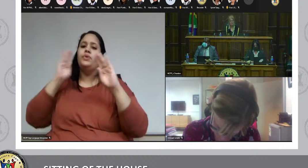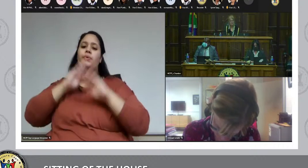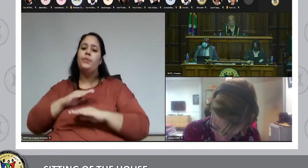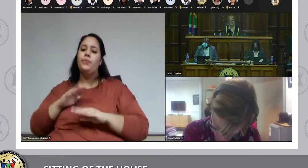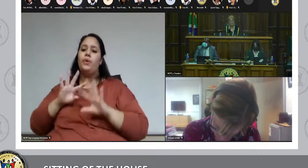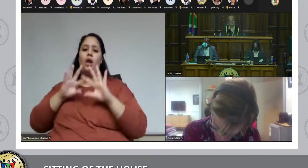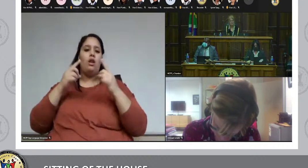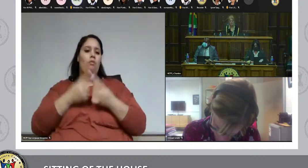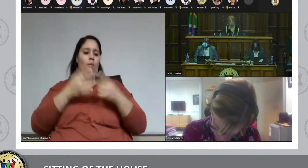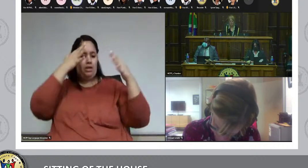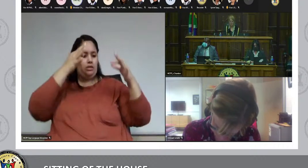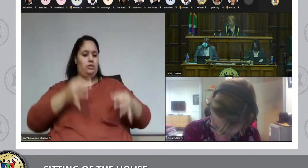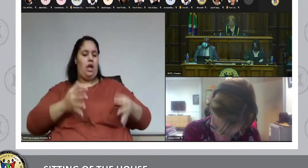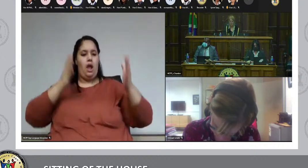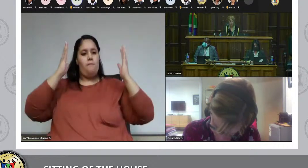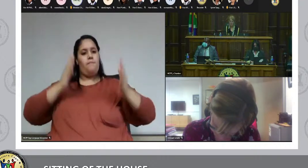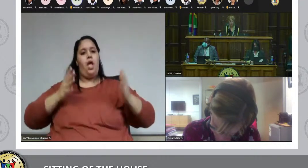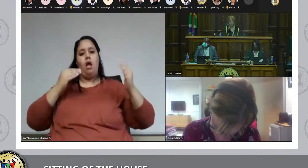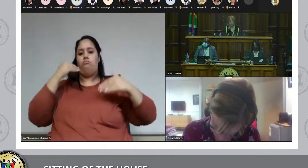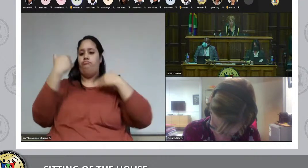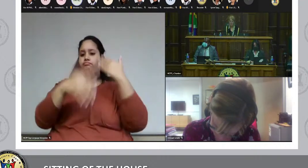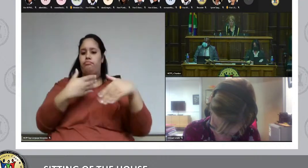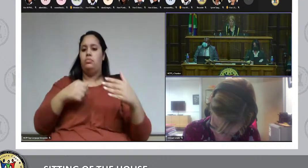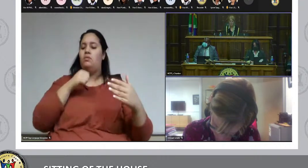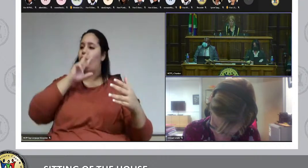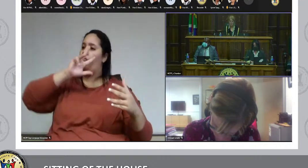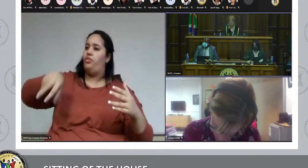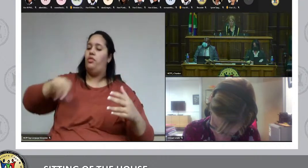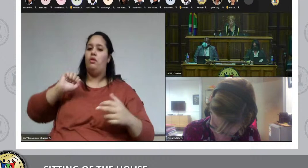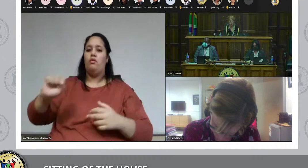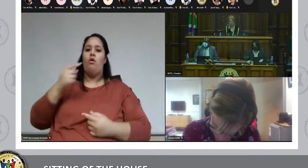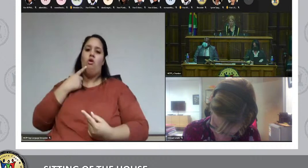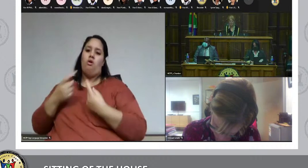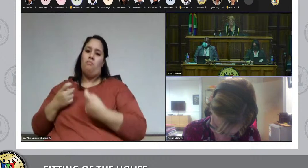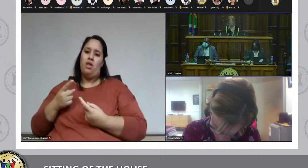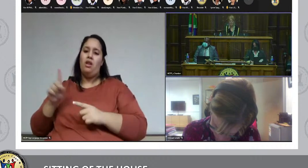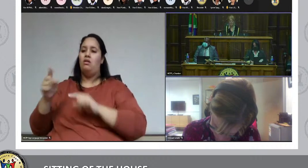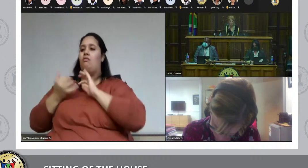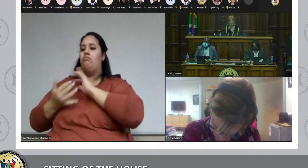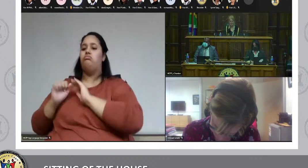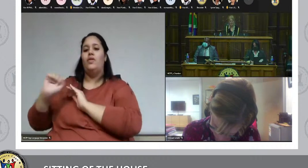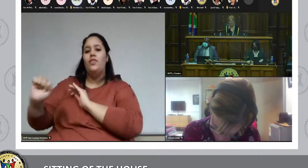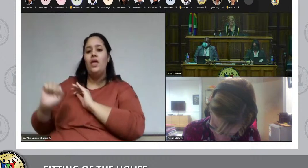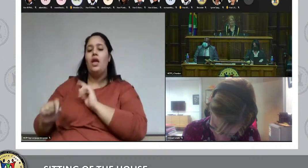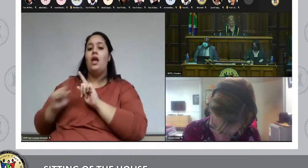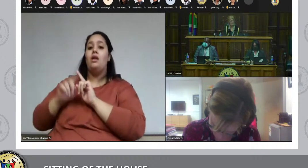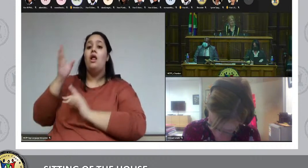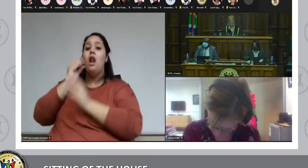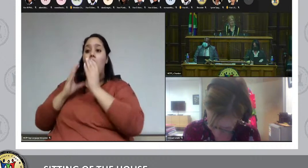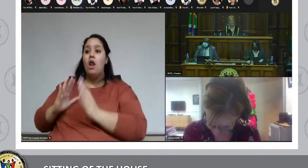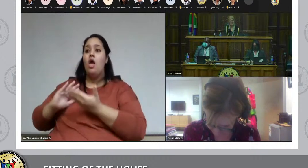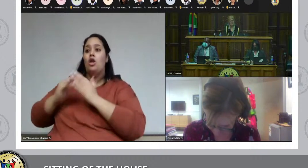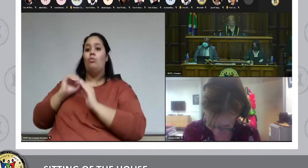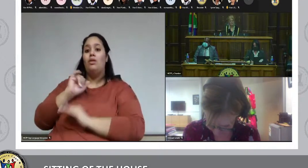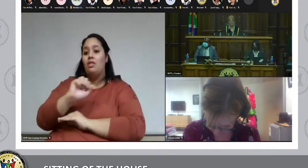had a decision to do it irrespective what the desire of the learners and the